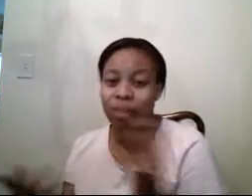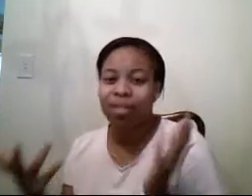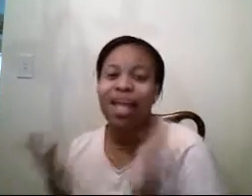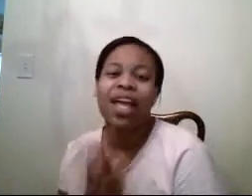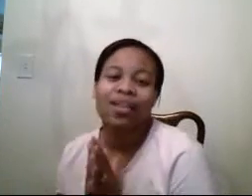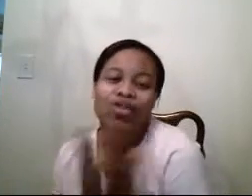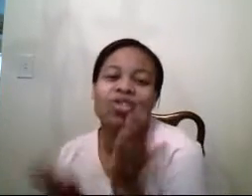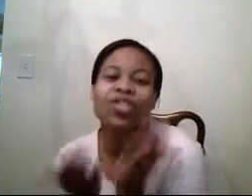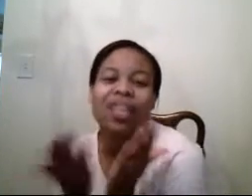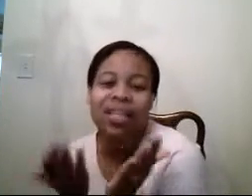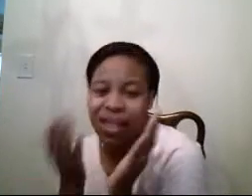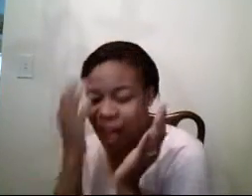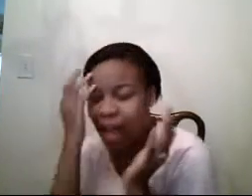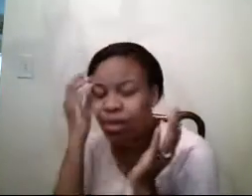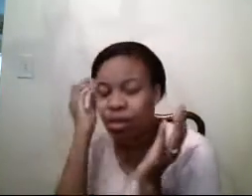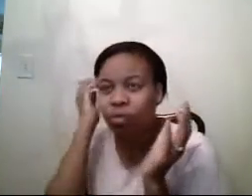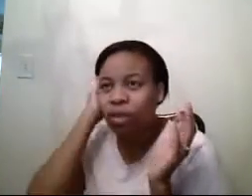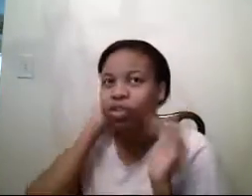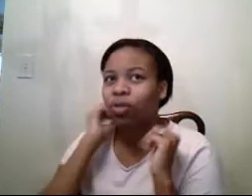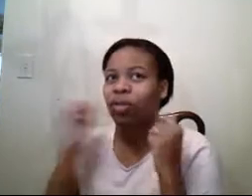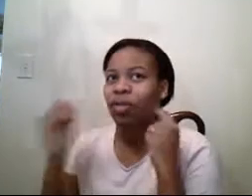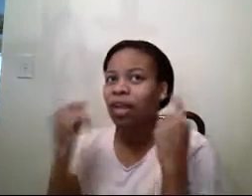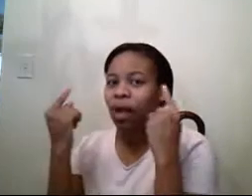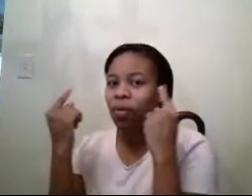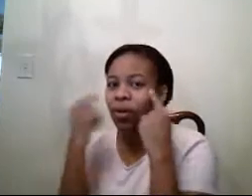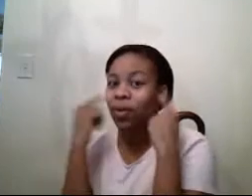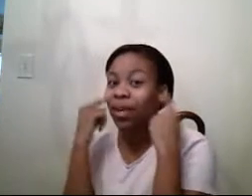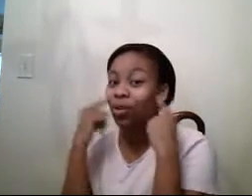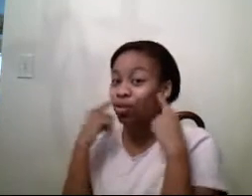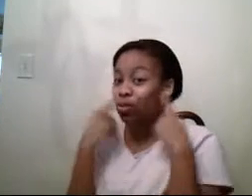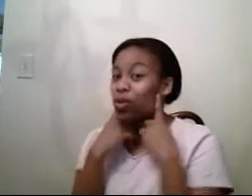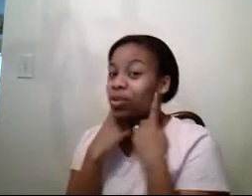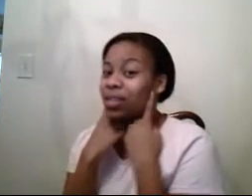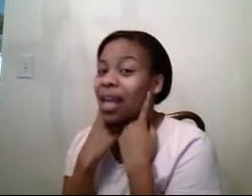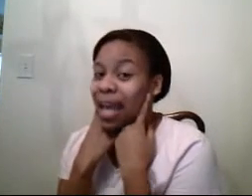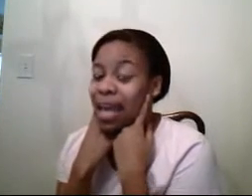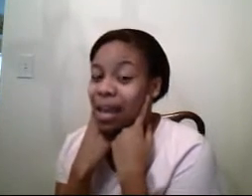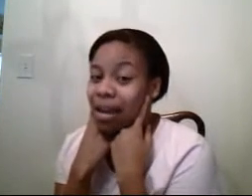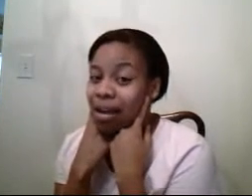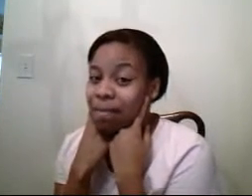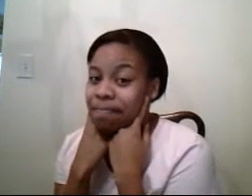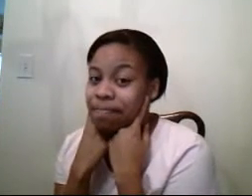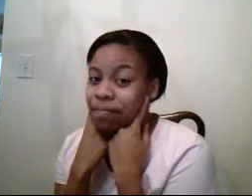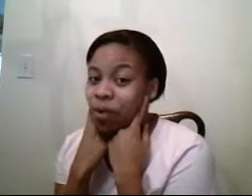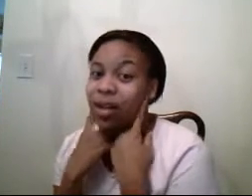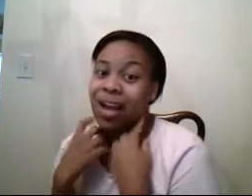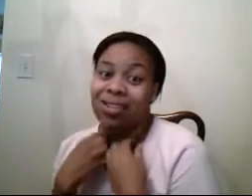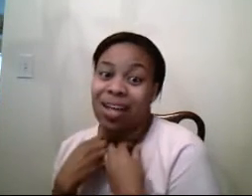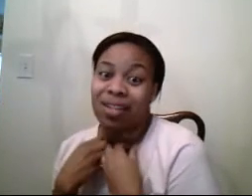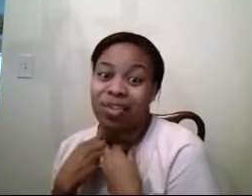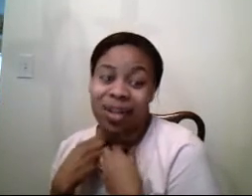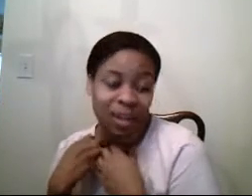both. So just things like that, what do you think about when you hear those words? And what and how does that look like